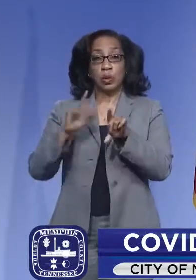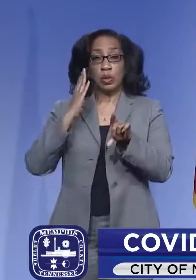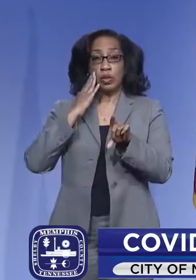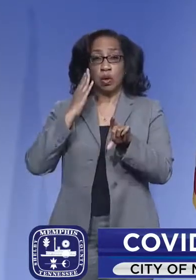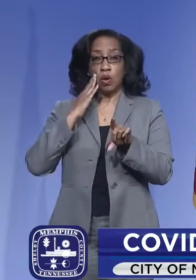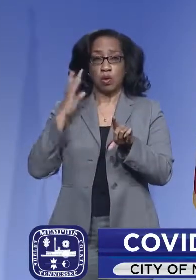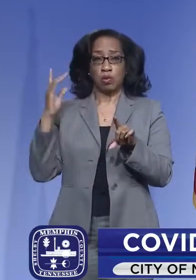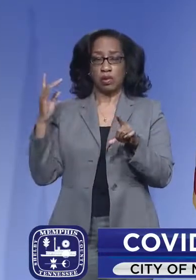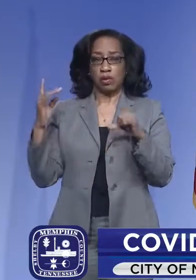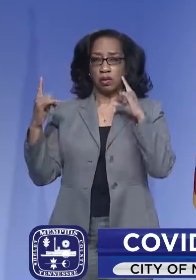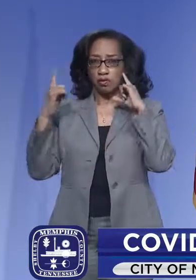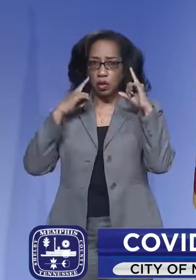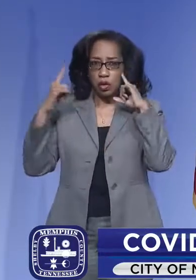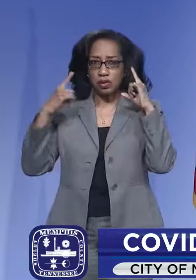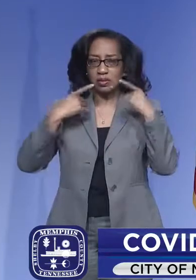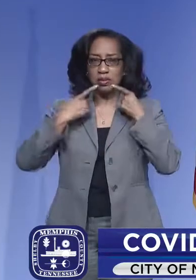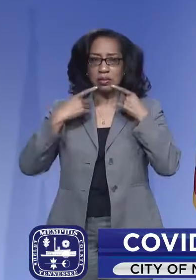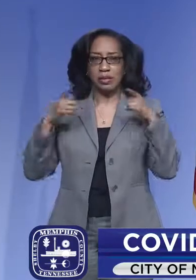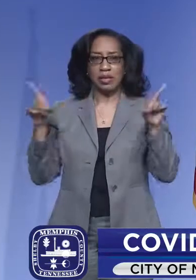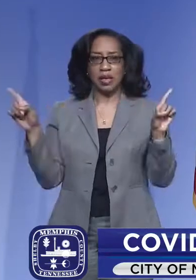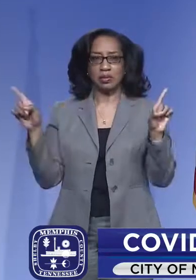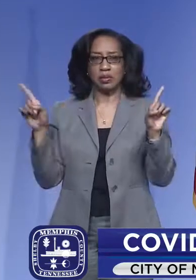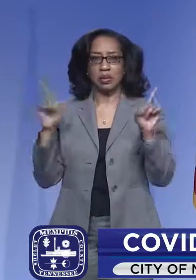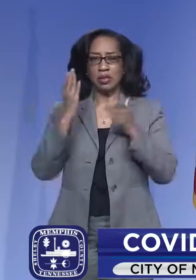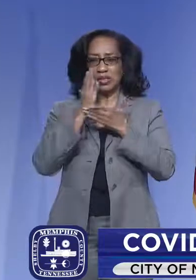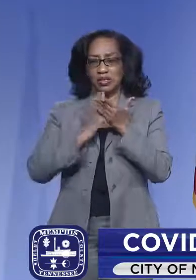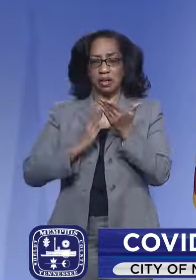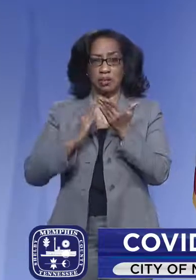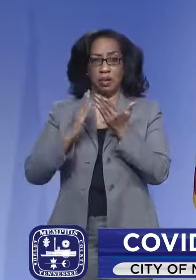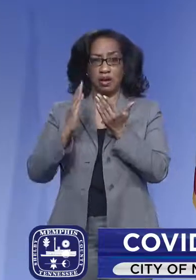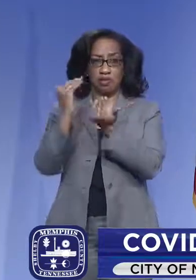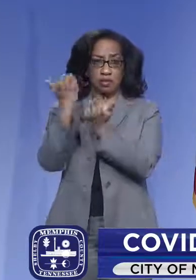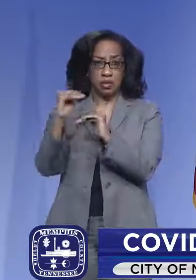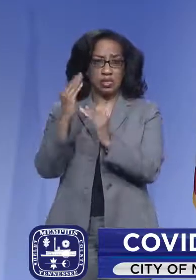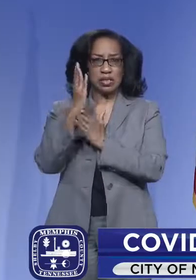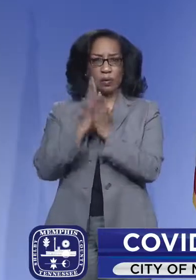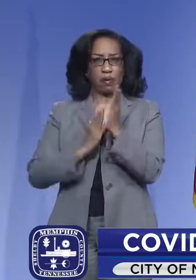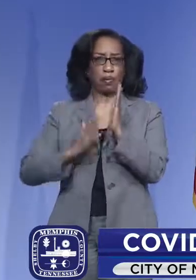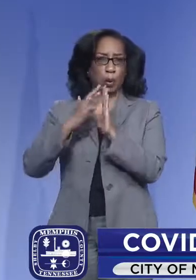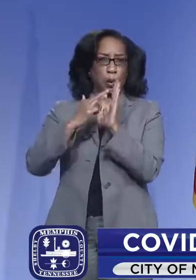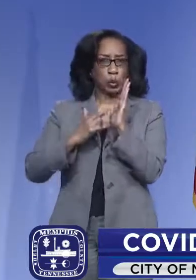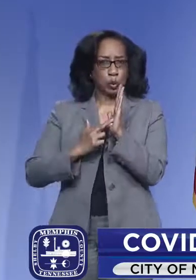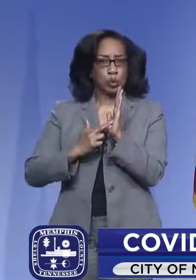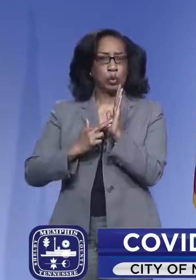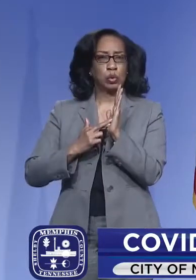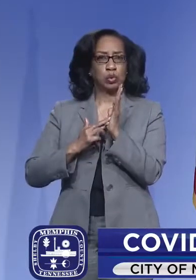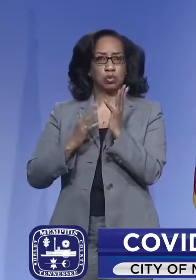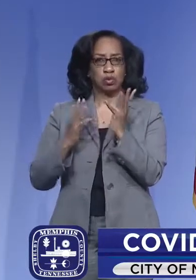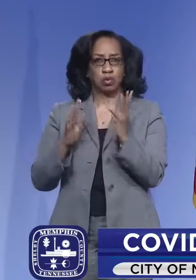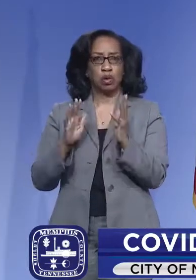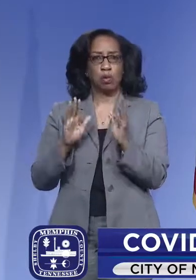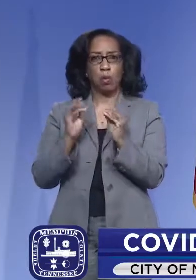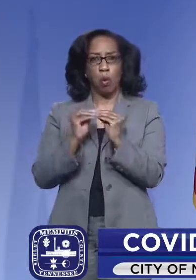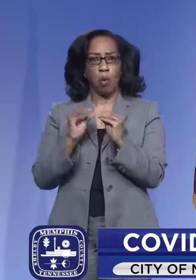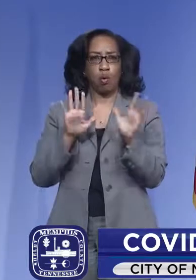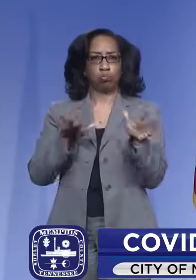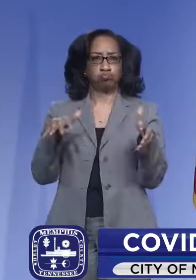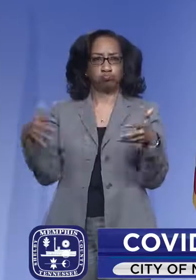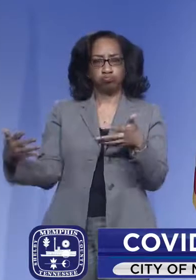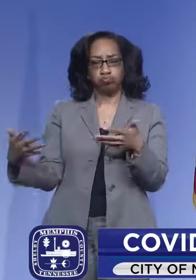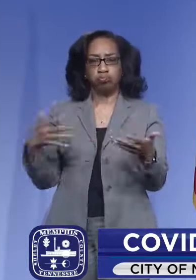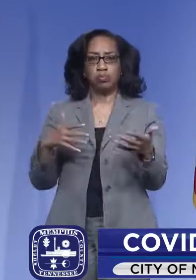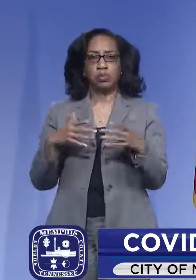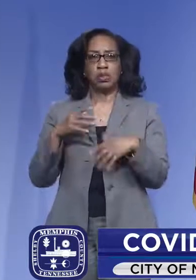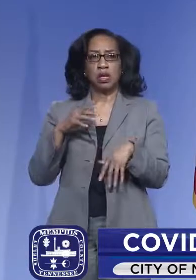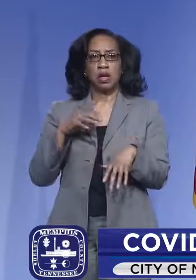about releasing some of the restrictions. There was a request that came out of Governor Lee's office and looking